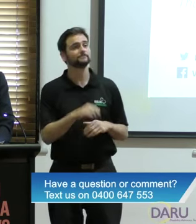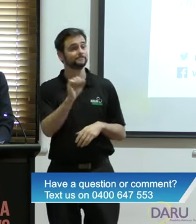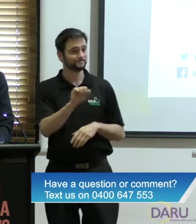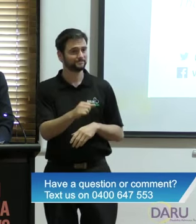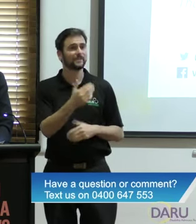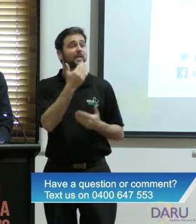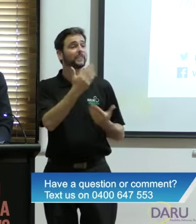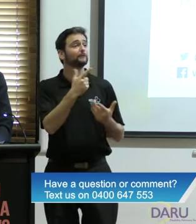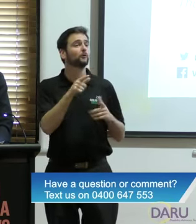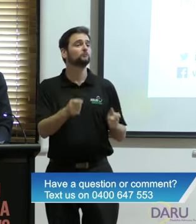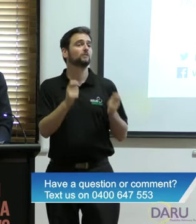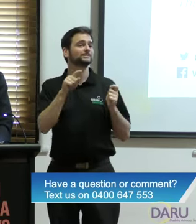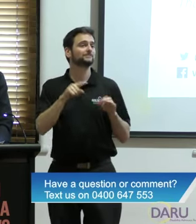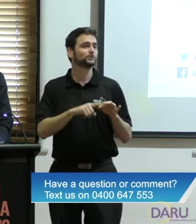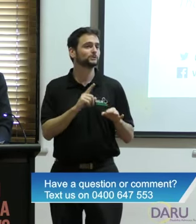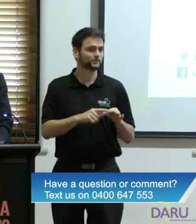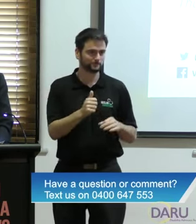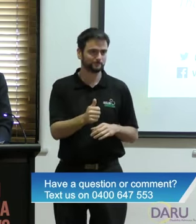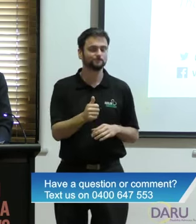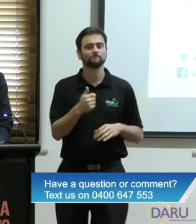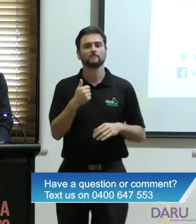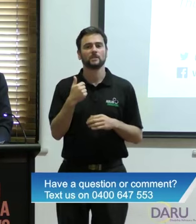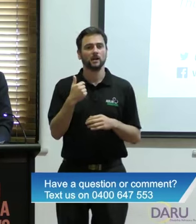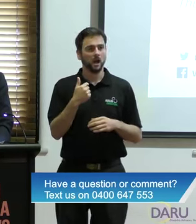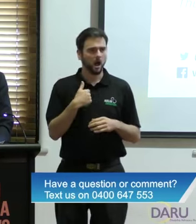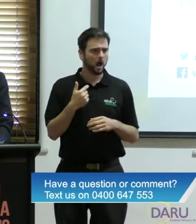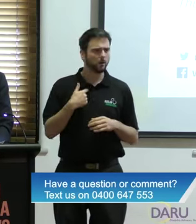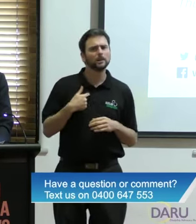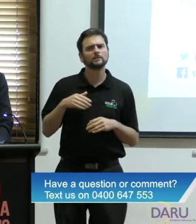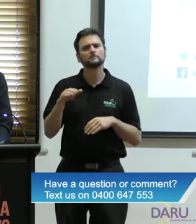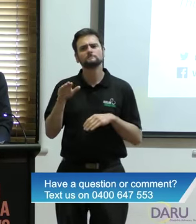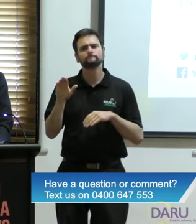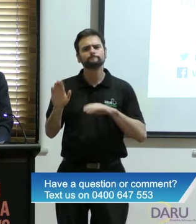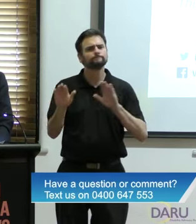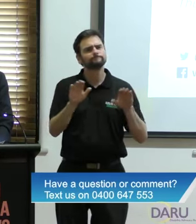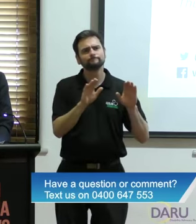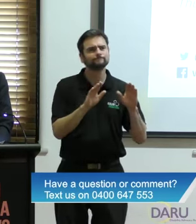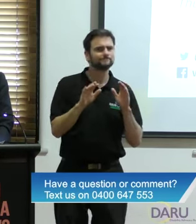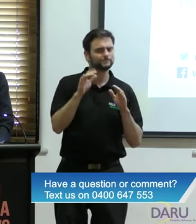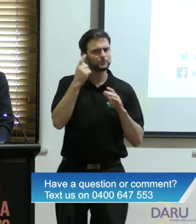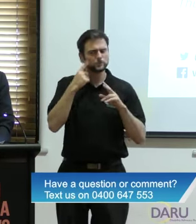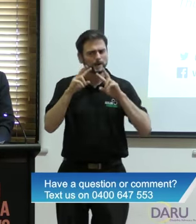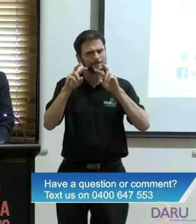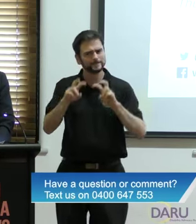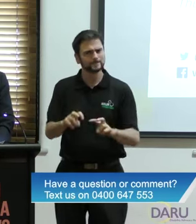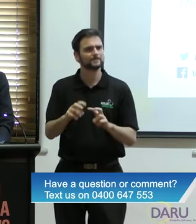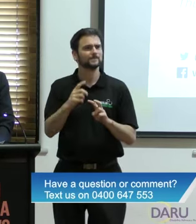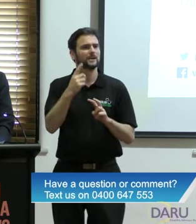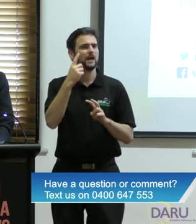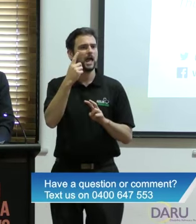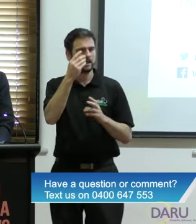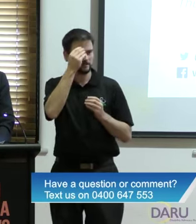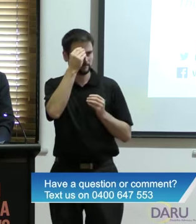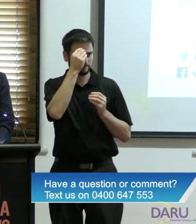for raising that. We'll see what avenues of inquiry we have, and try and get back to Daru